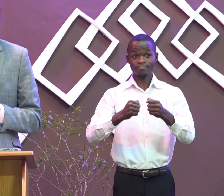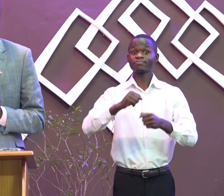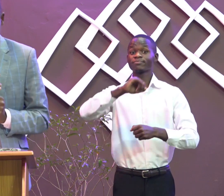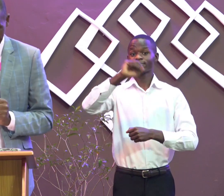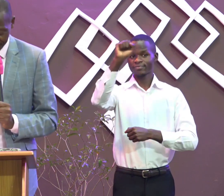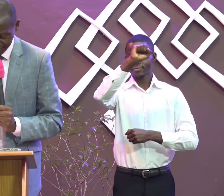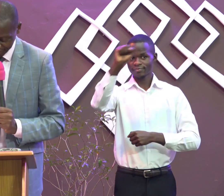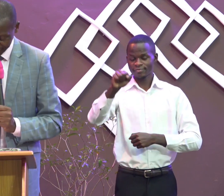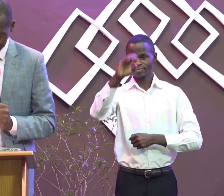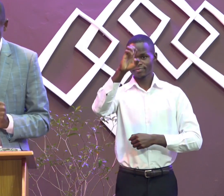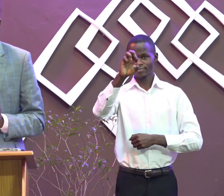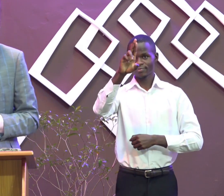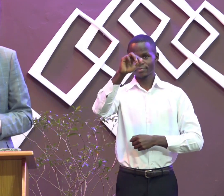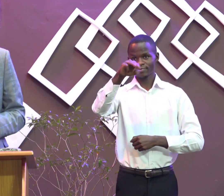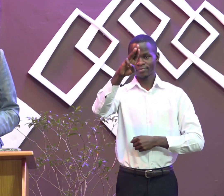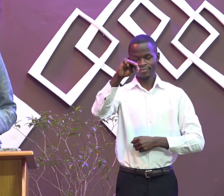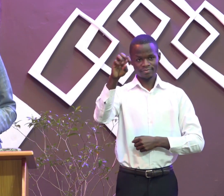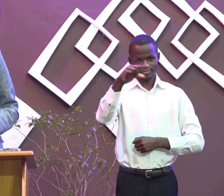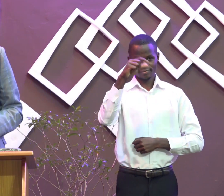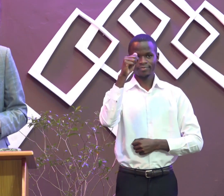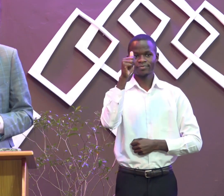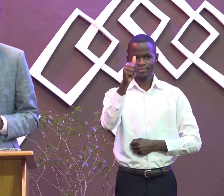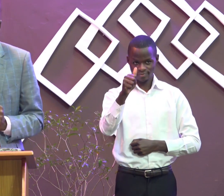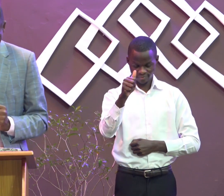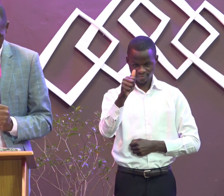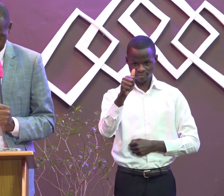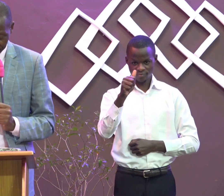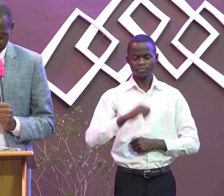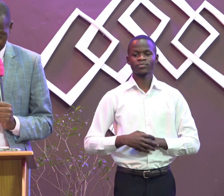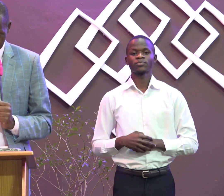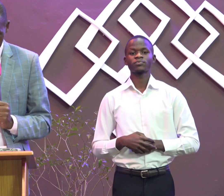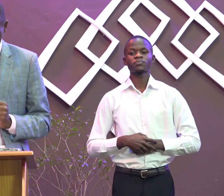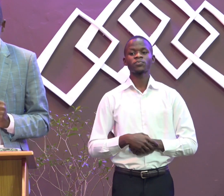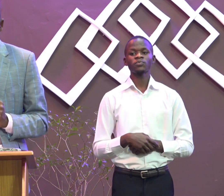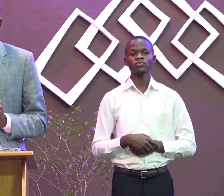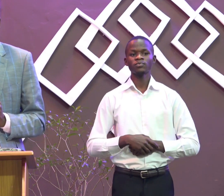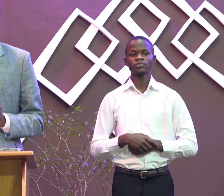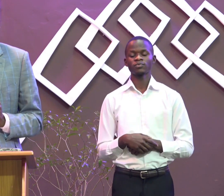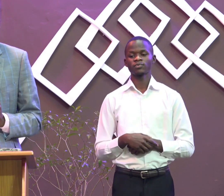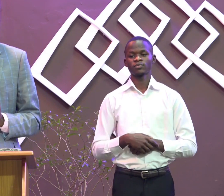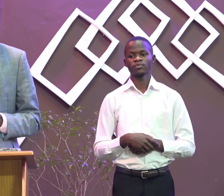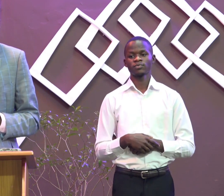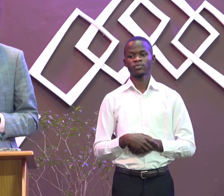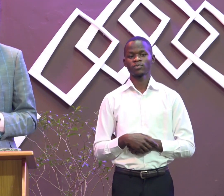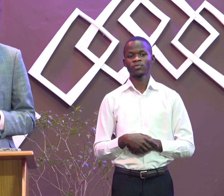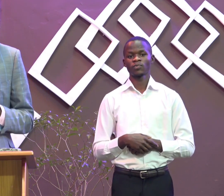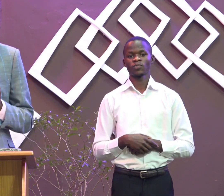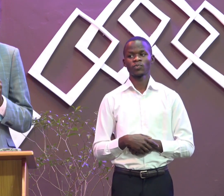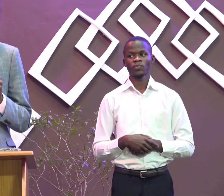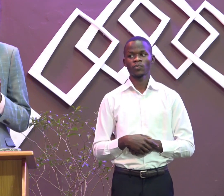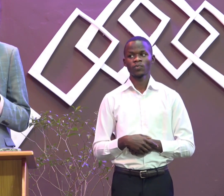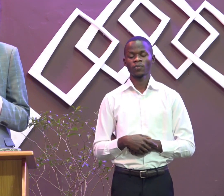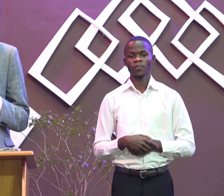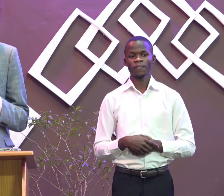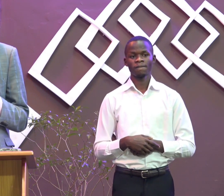to declare to the Innerman family that the person that is coming, that's going to be pastoring the church here at